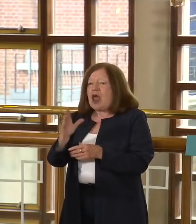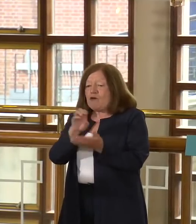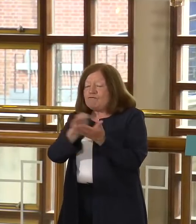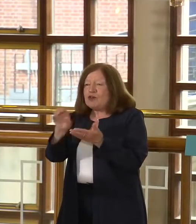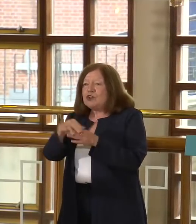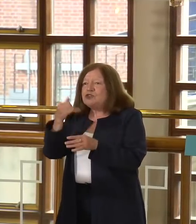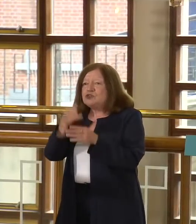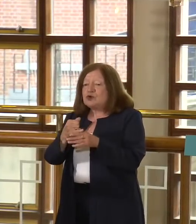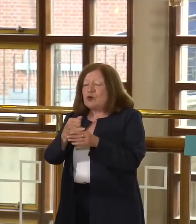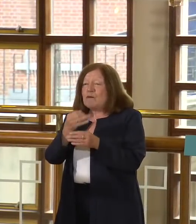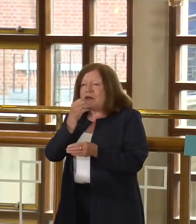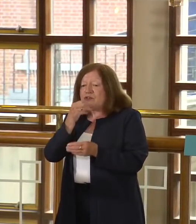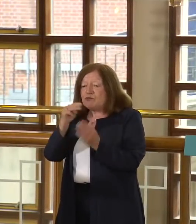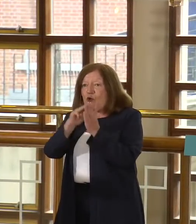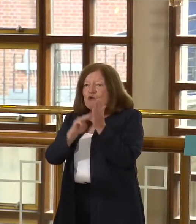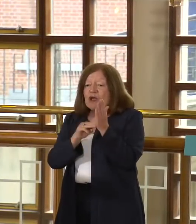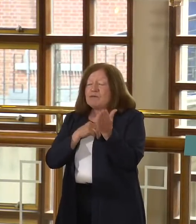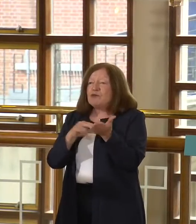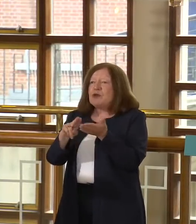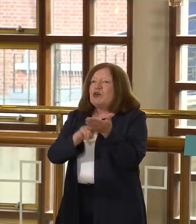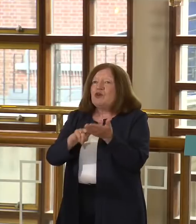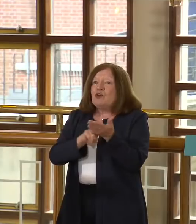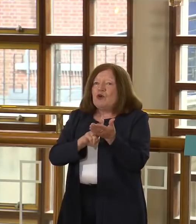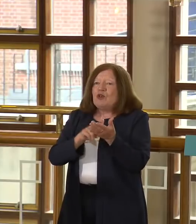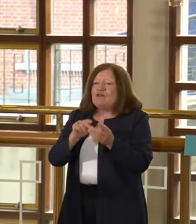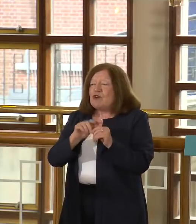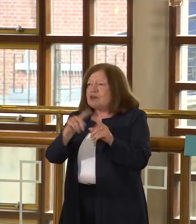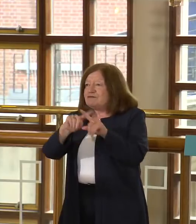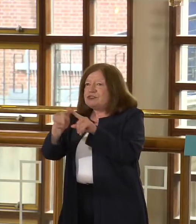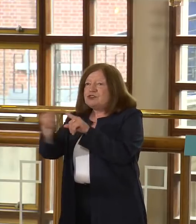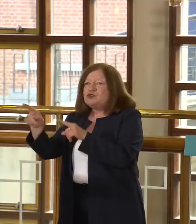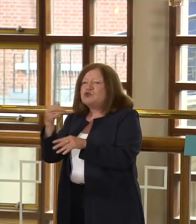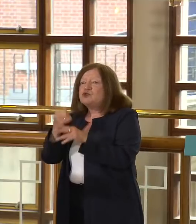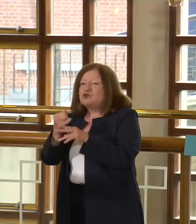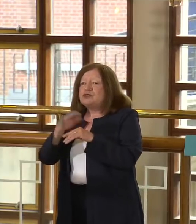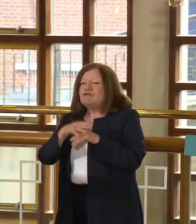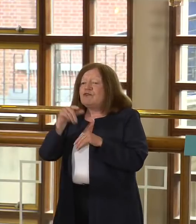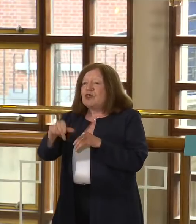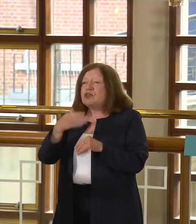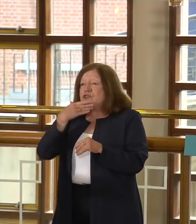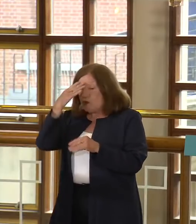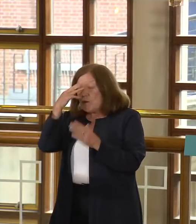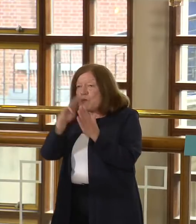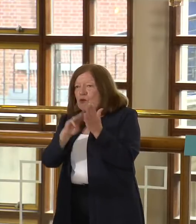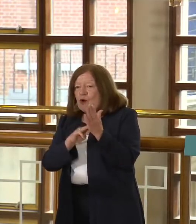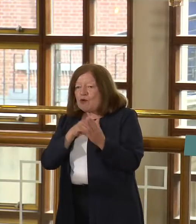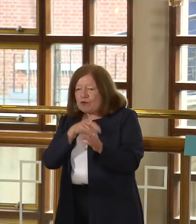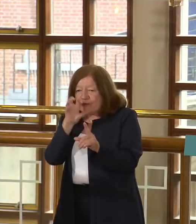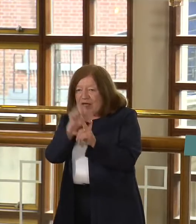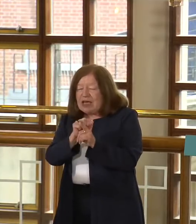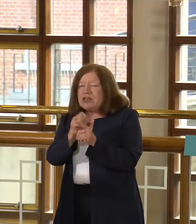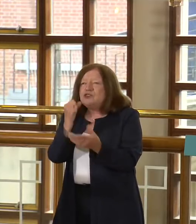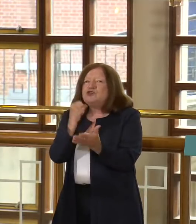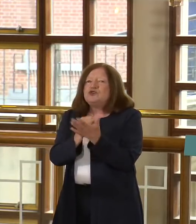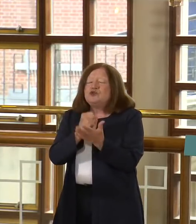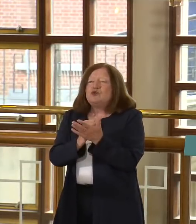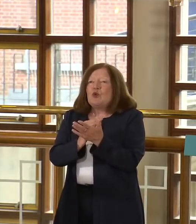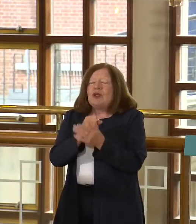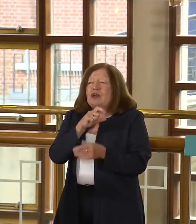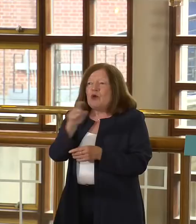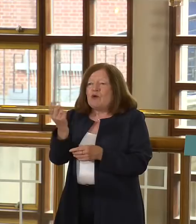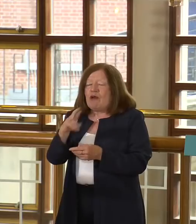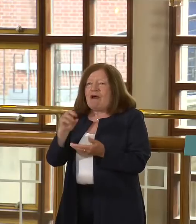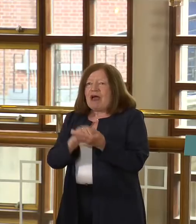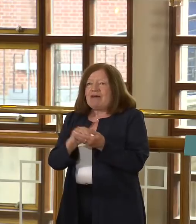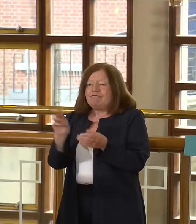the school meals programme to be used to participating schools for the summer programme to identify pupils who are unlikely to